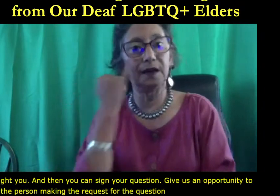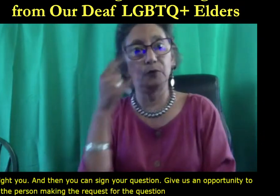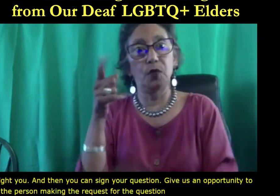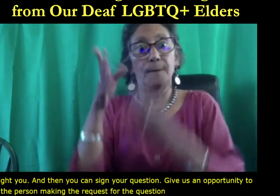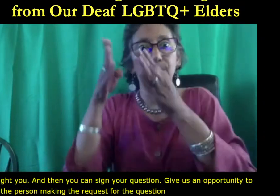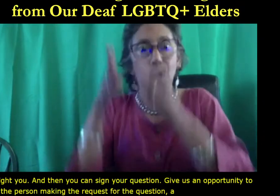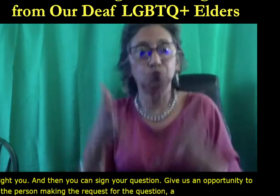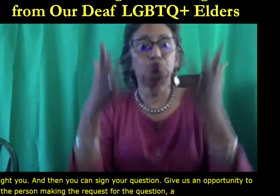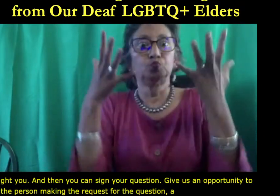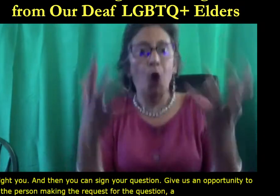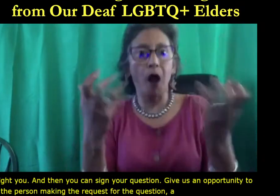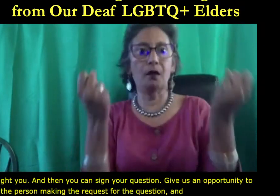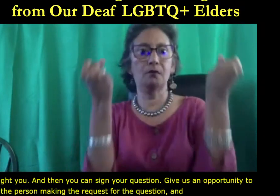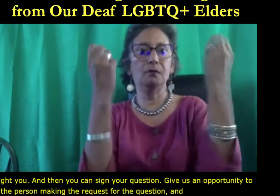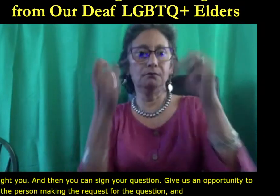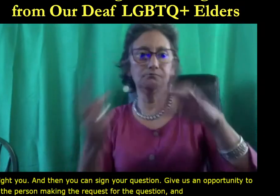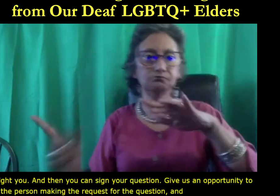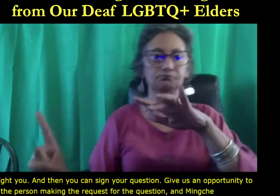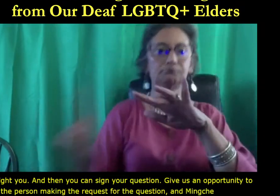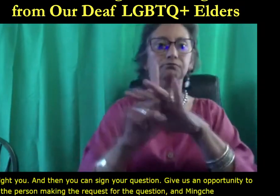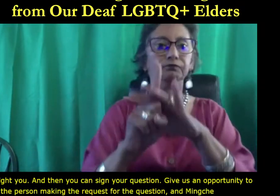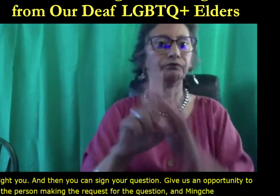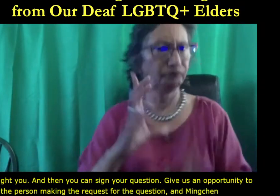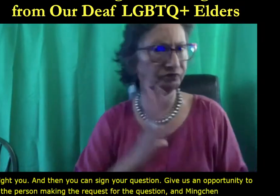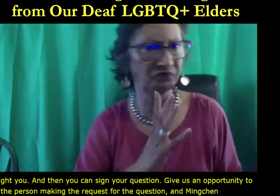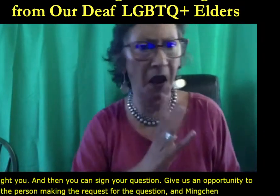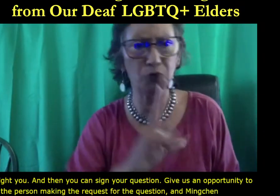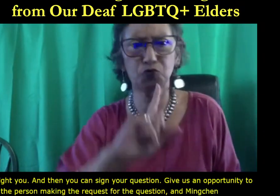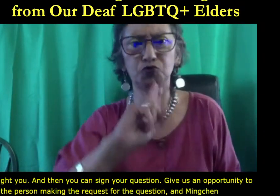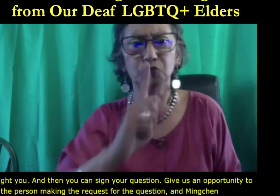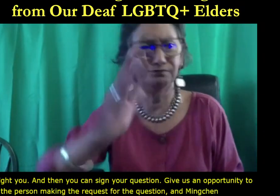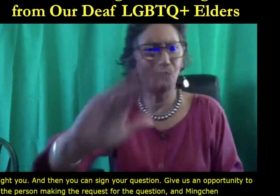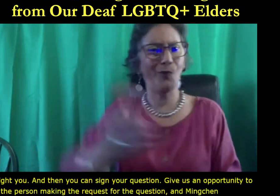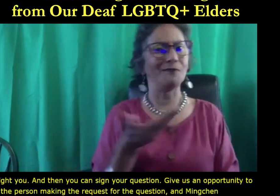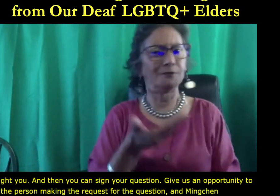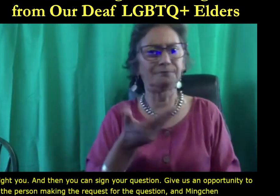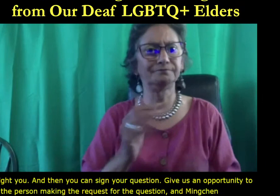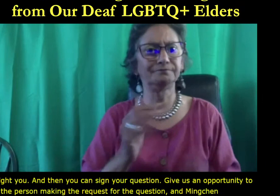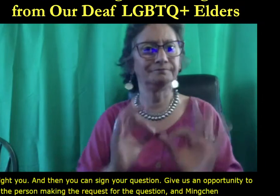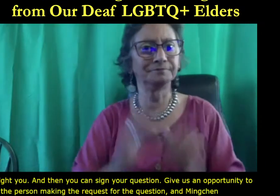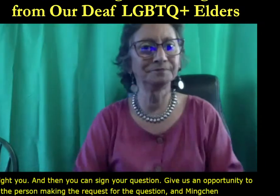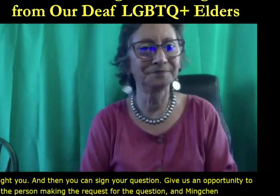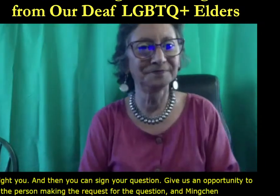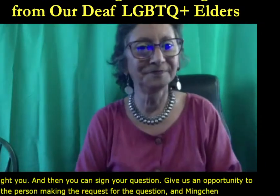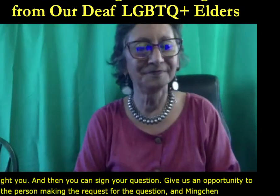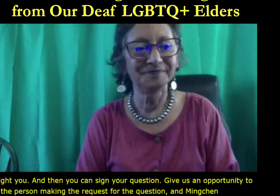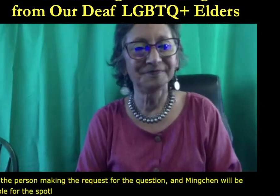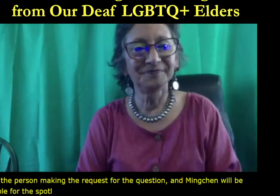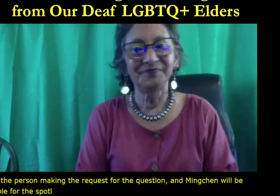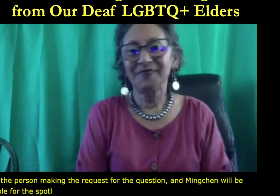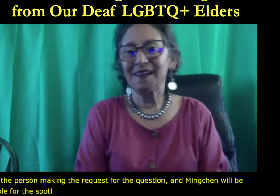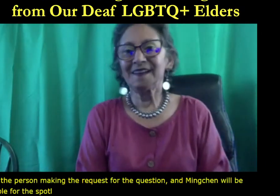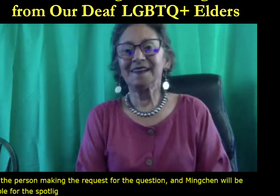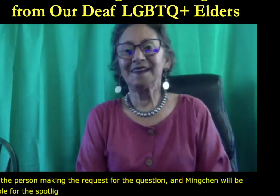be responsible for the spotlighting of the person and that way you can sign your question you are welcome to do that